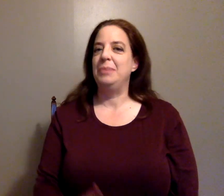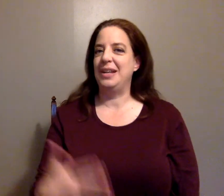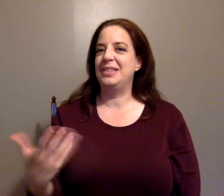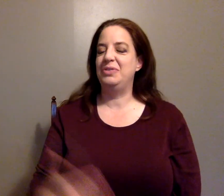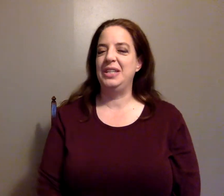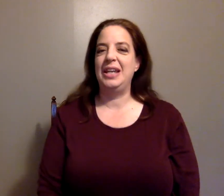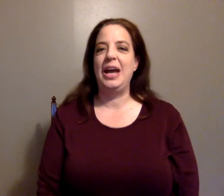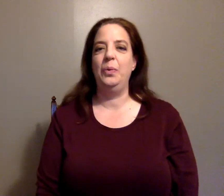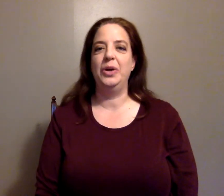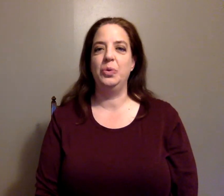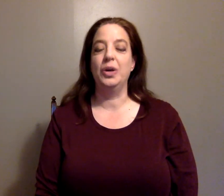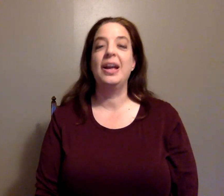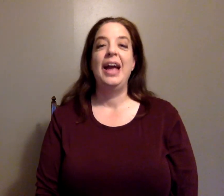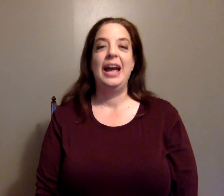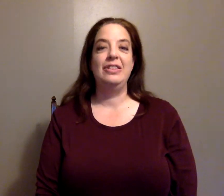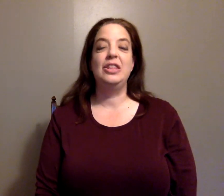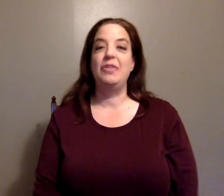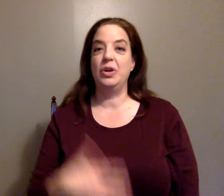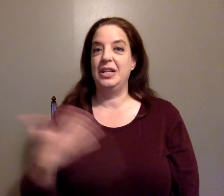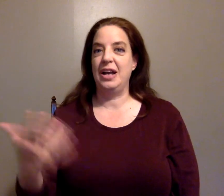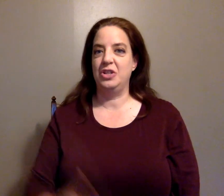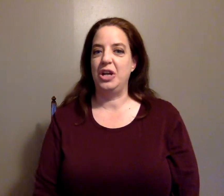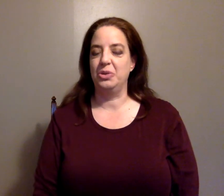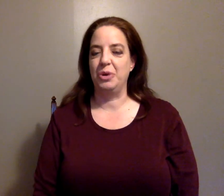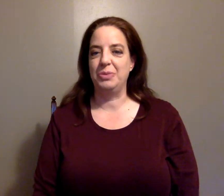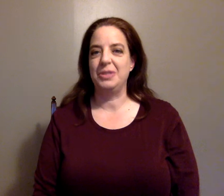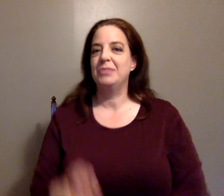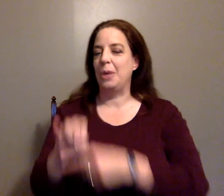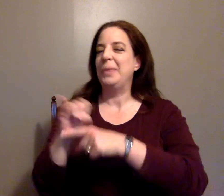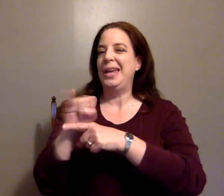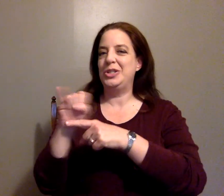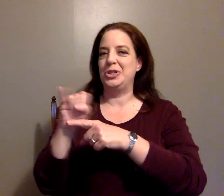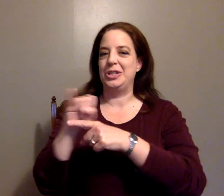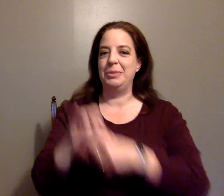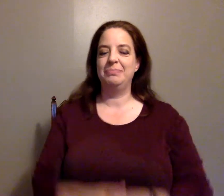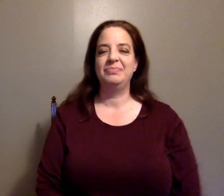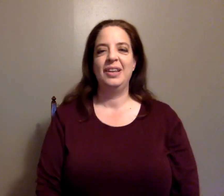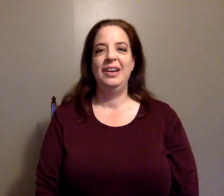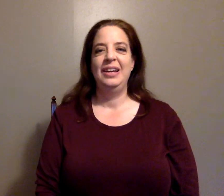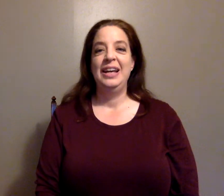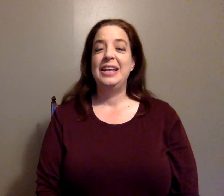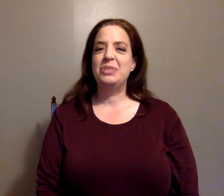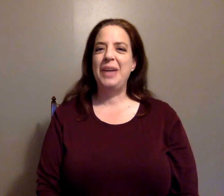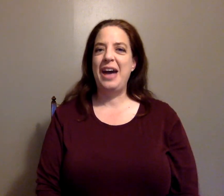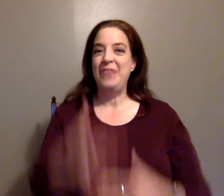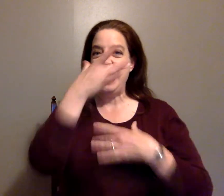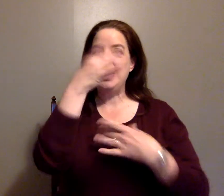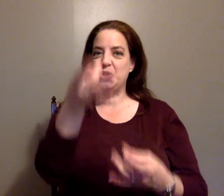they've seen how well you work and they've already kind of taught you the ropes. So internship. Next we have